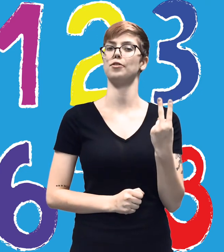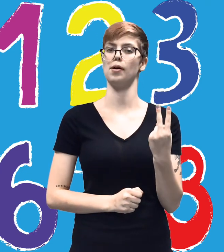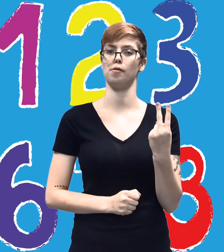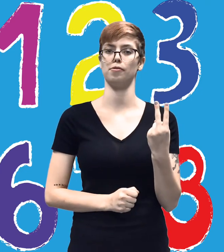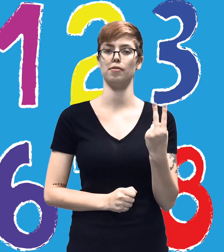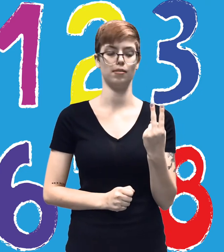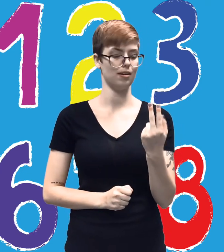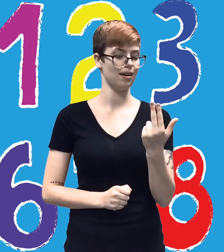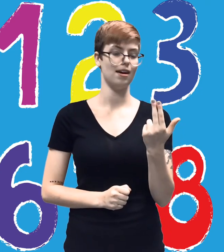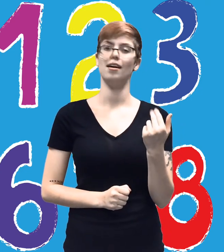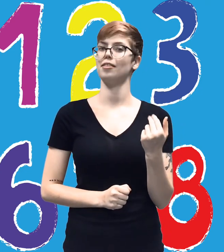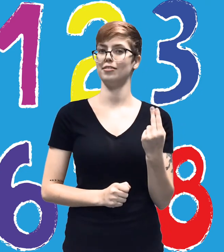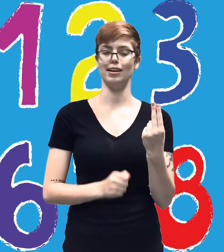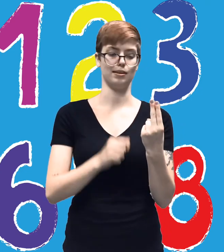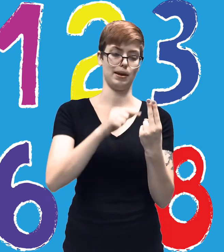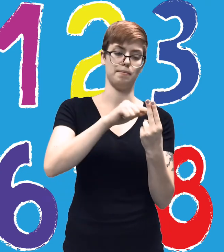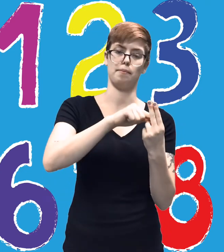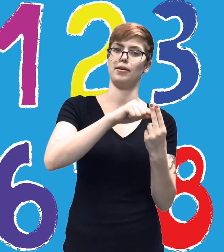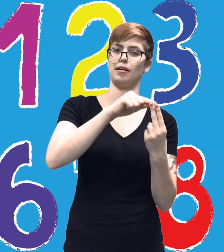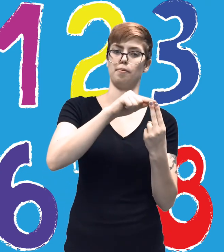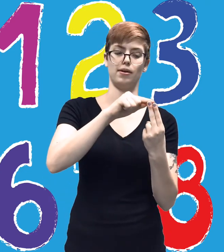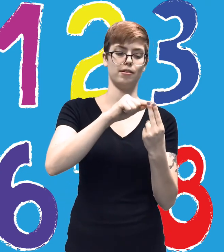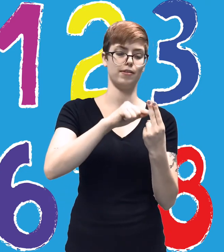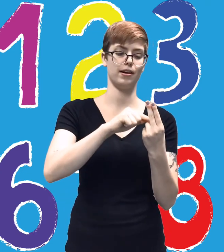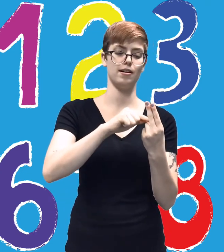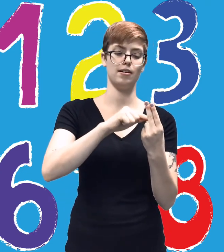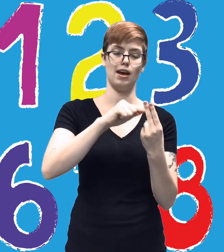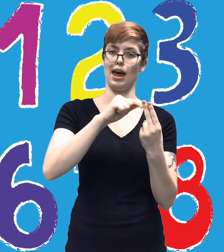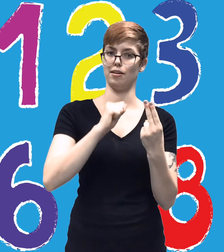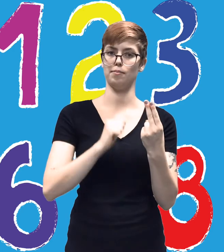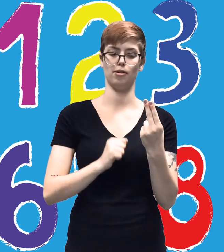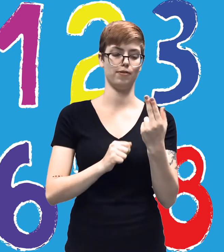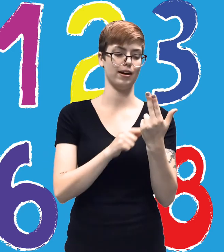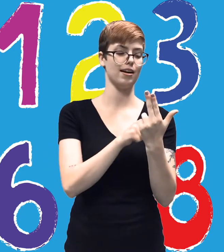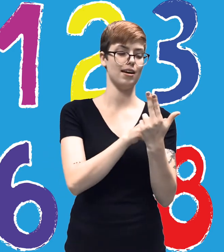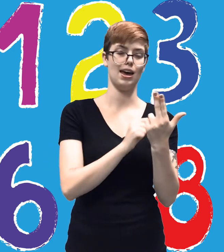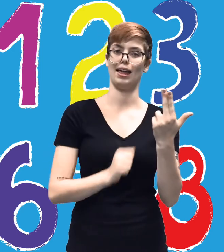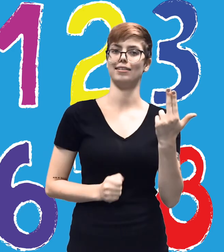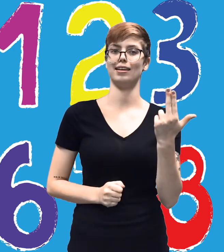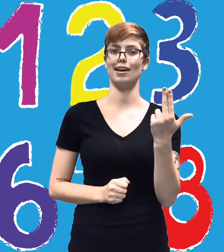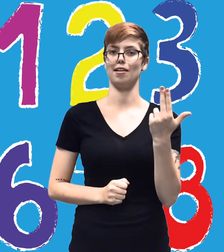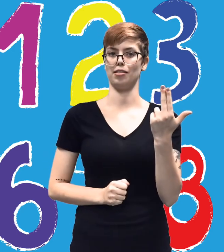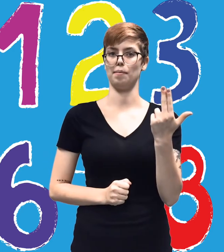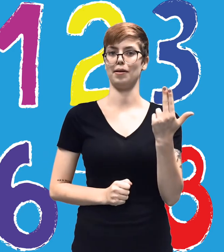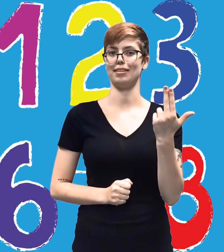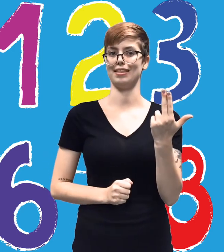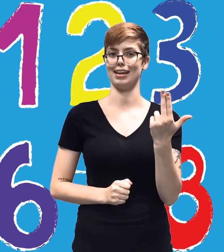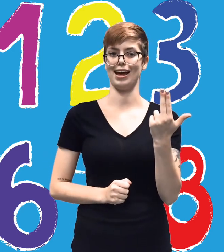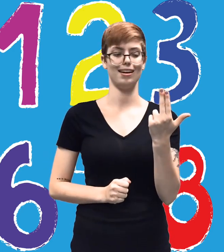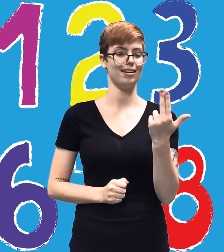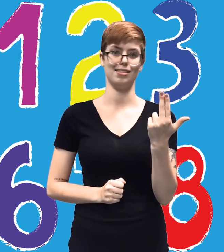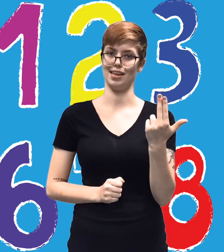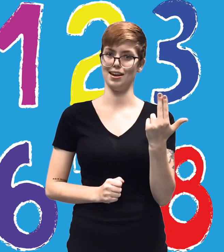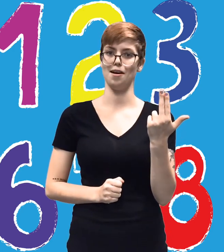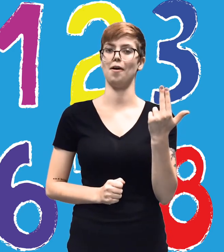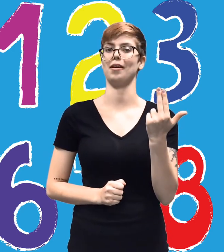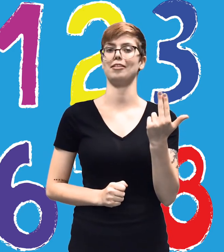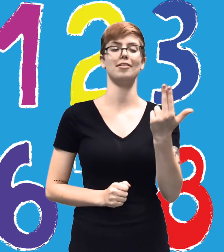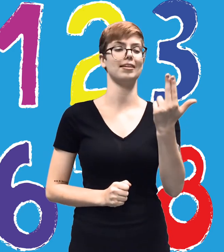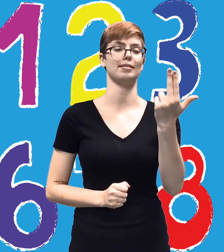12. 13 is made by pointing your pointer finger and your middle finger and sticking your thumb out to the side. Then all you have to do is bend